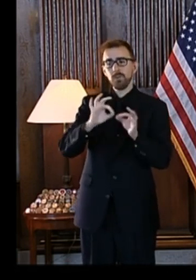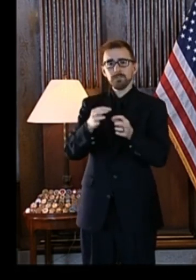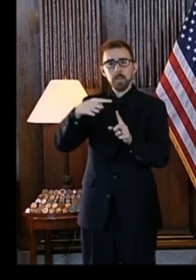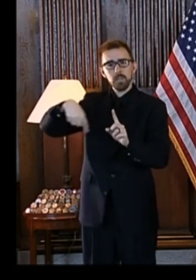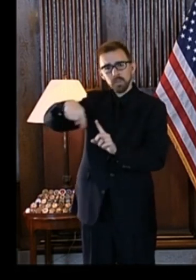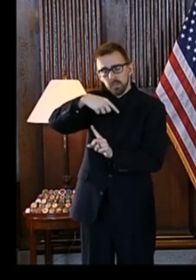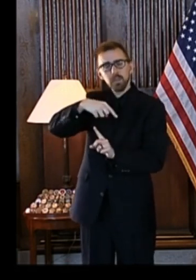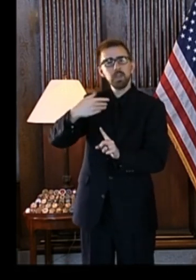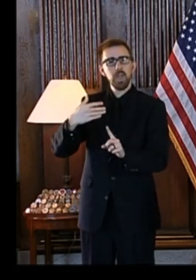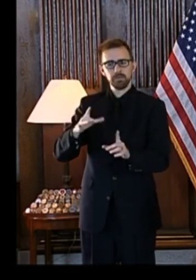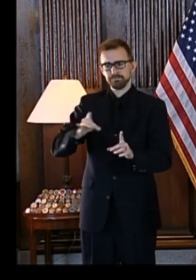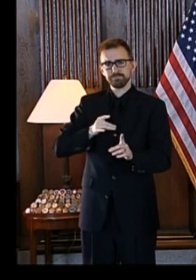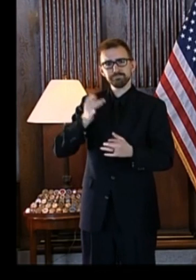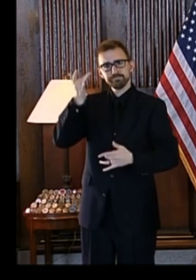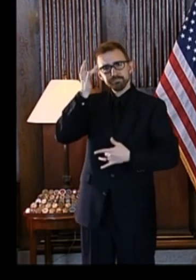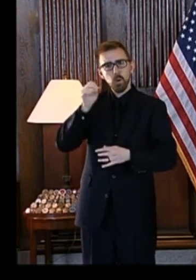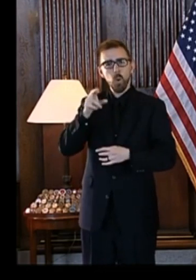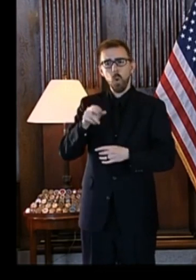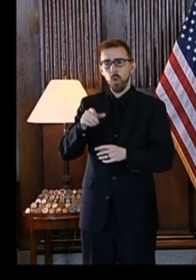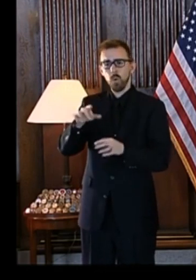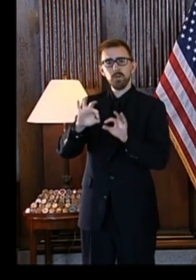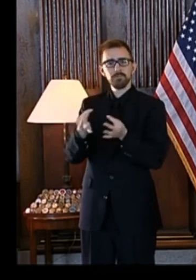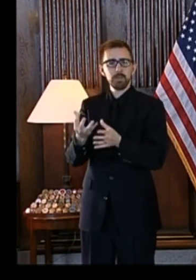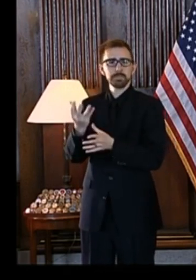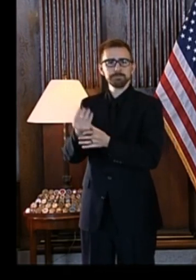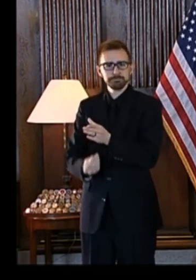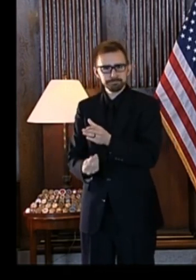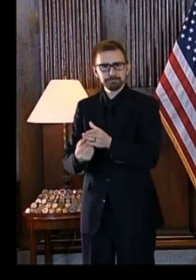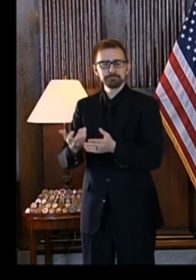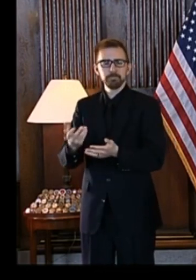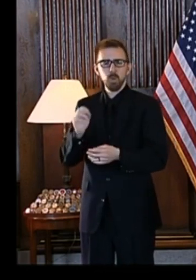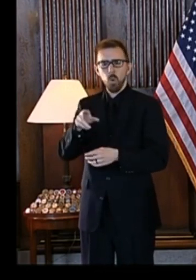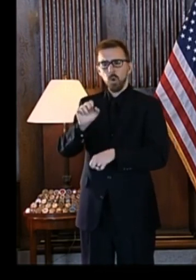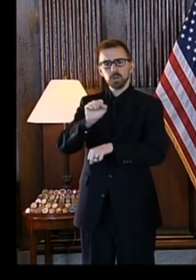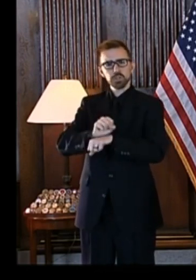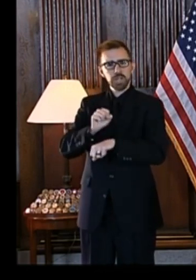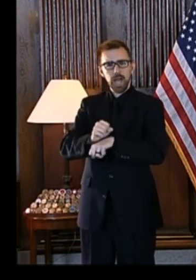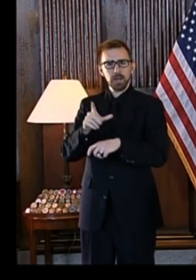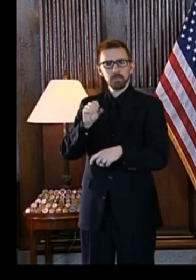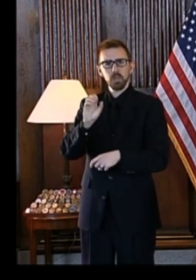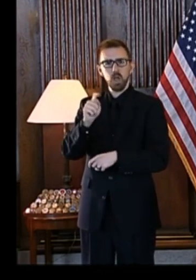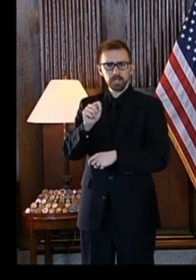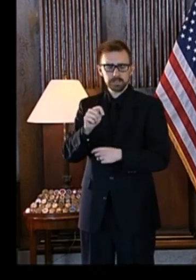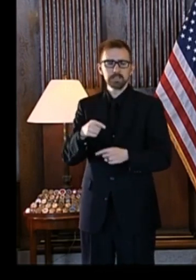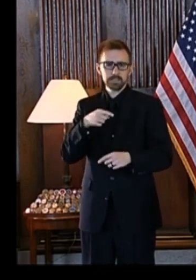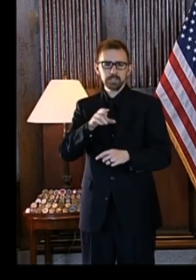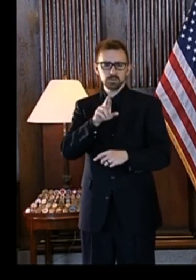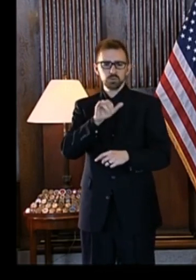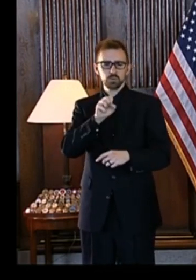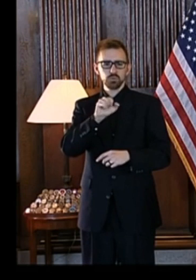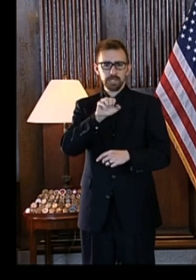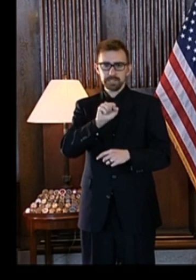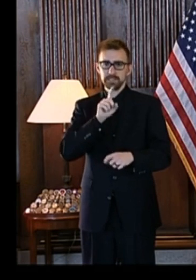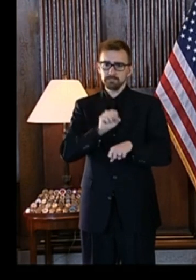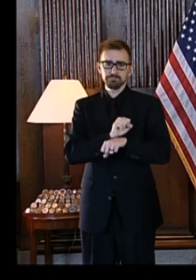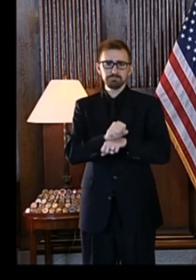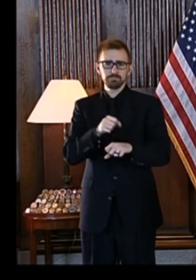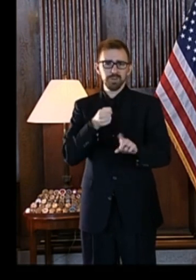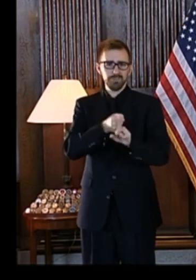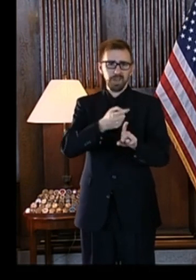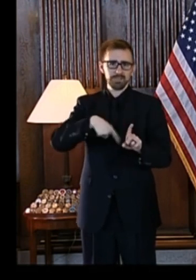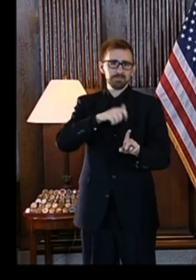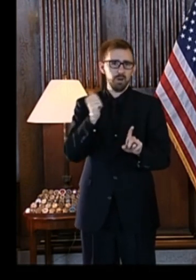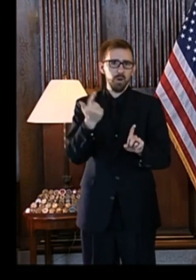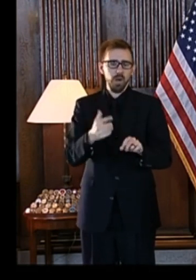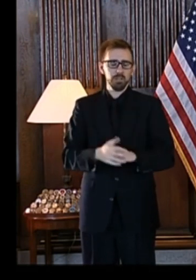COVID-19, whether you've lost a loved one or you've lost a job, this crisis is affecting everyone.